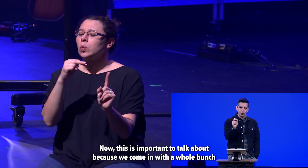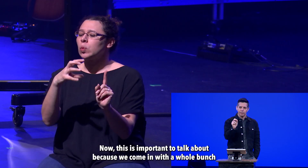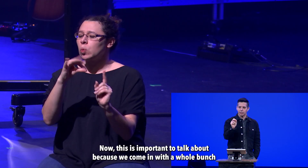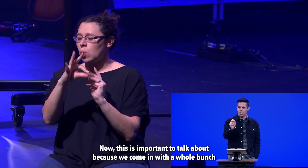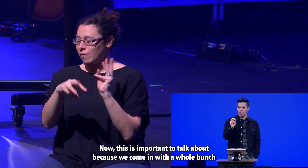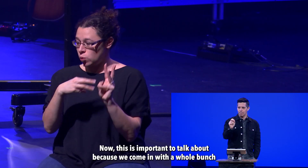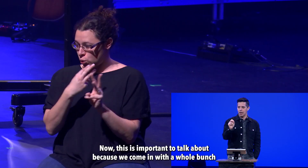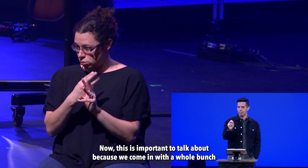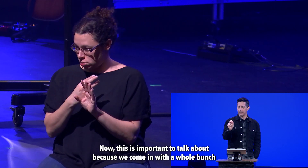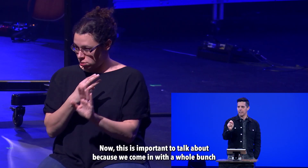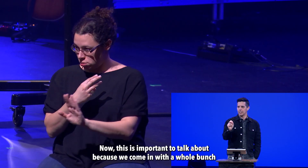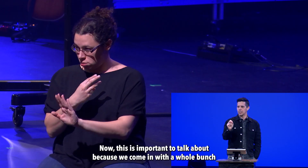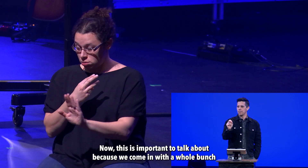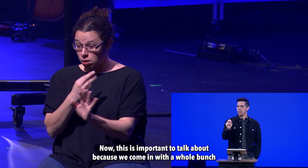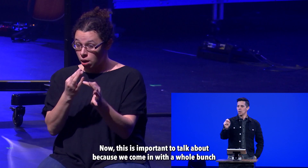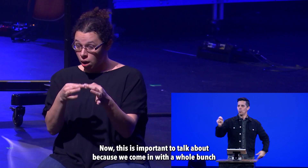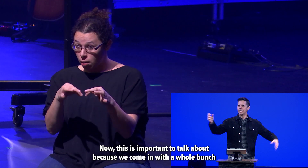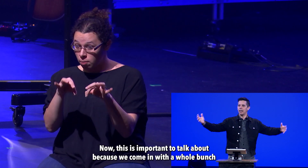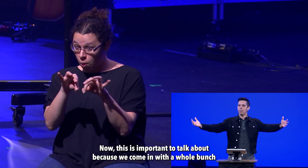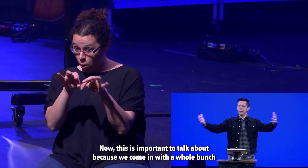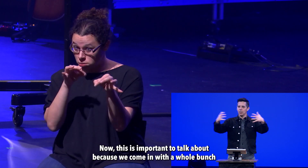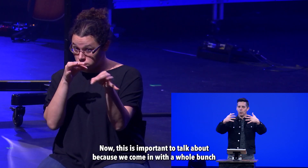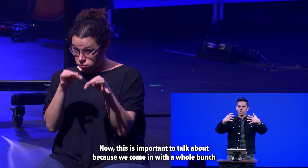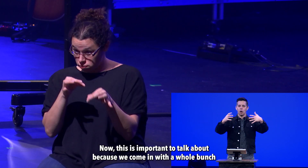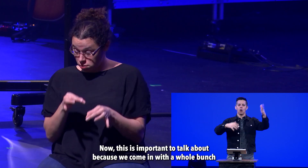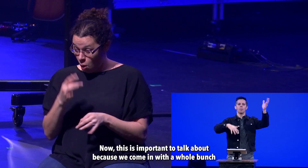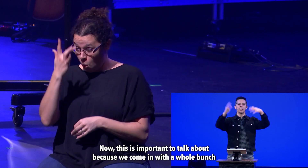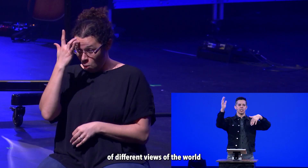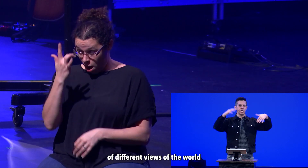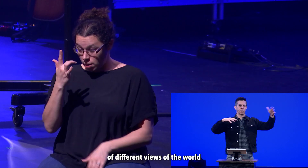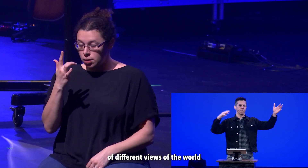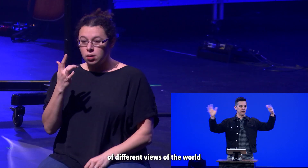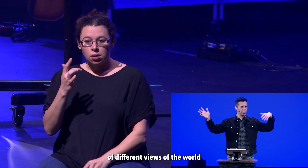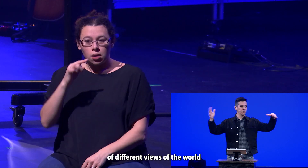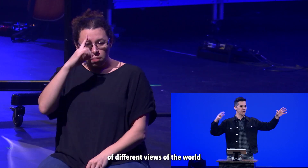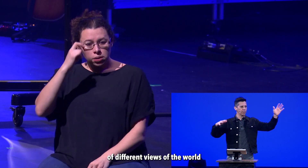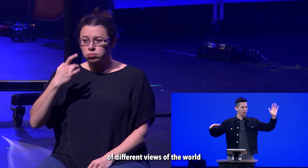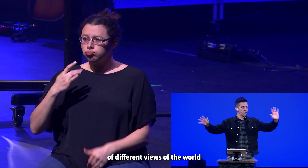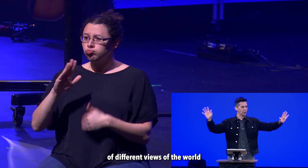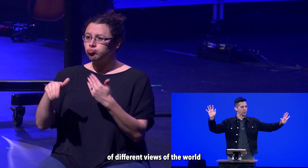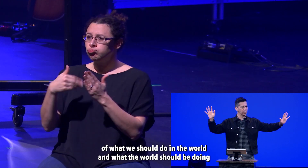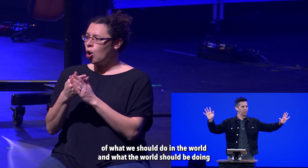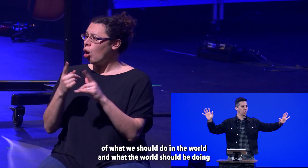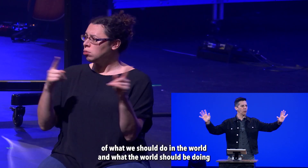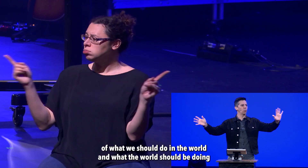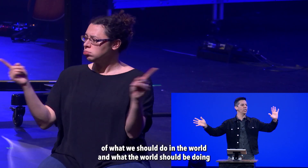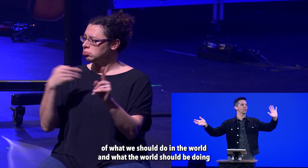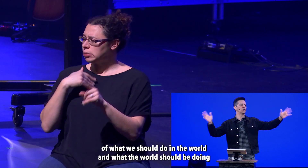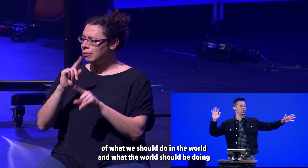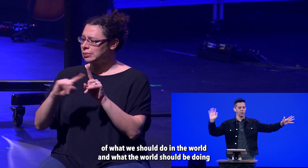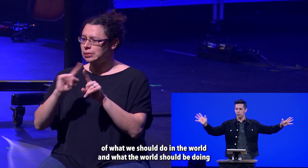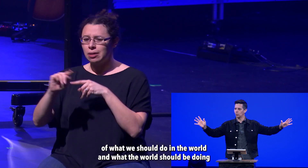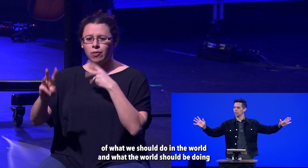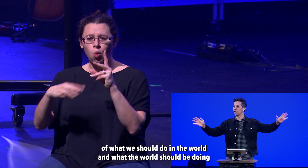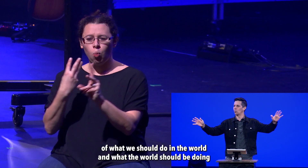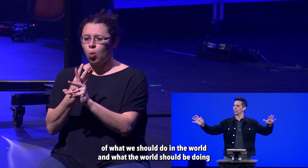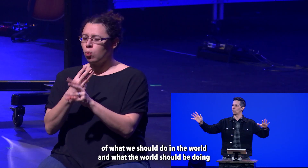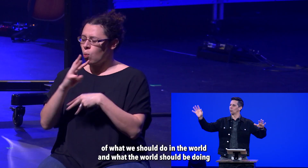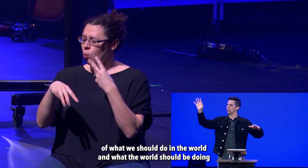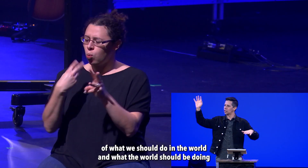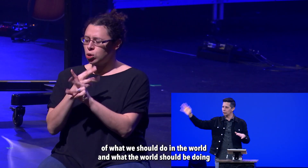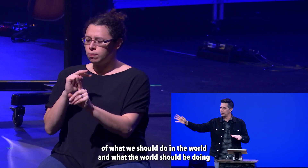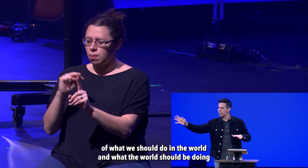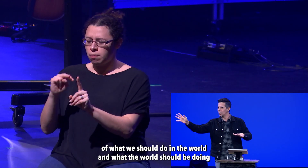is important to talk about because we come in with a whole bunch of different views of the world, of what we should do in the world and